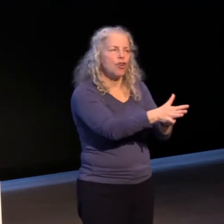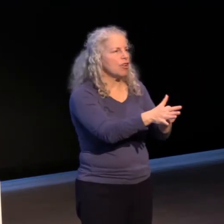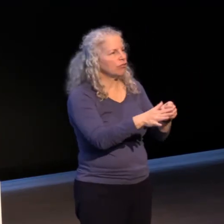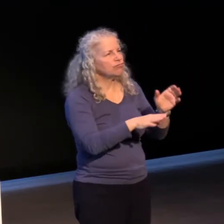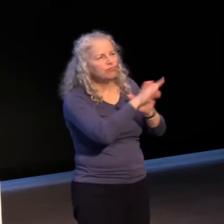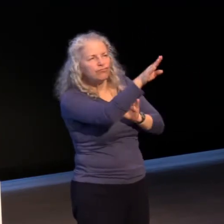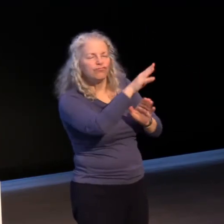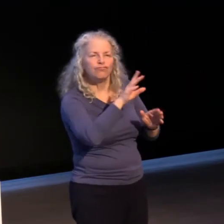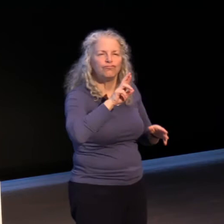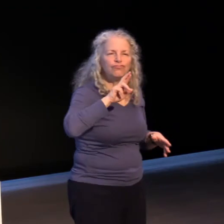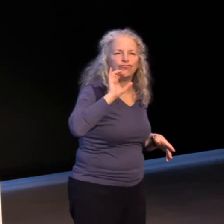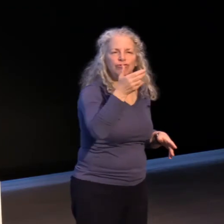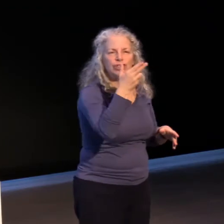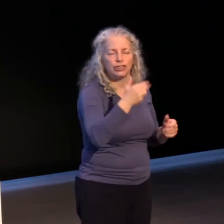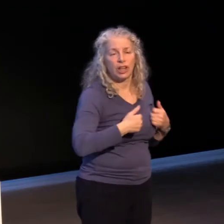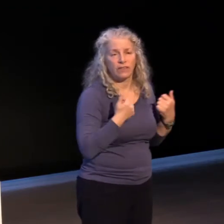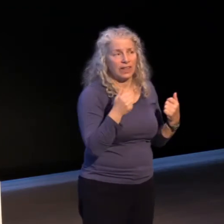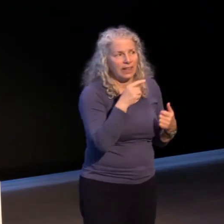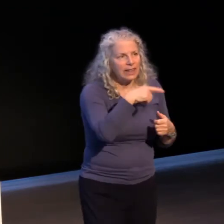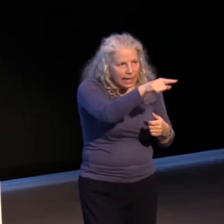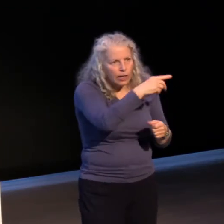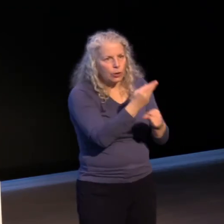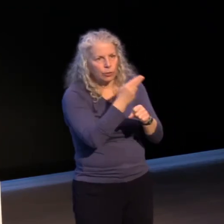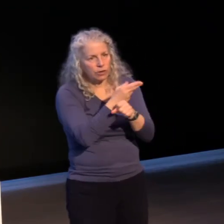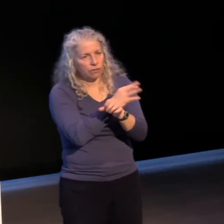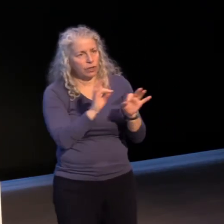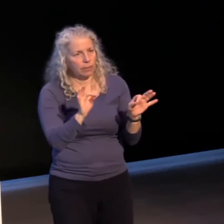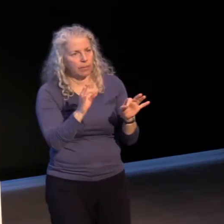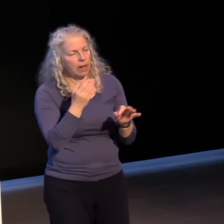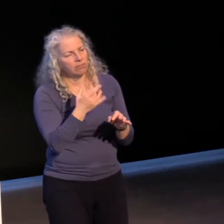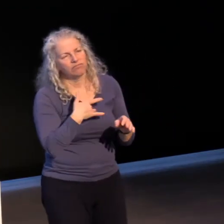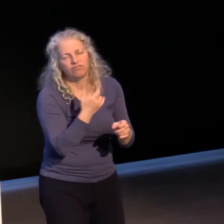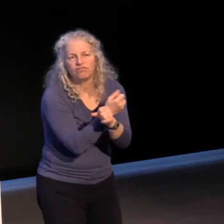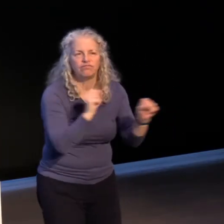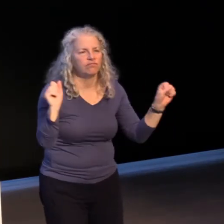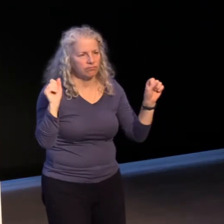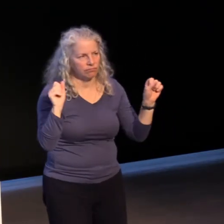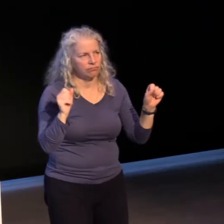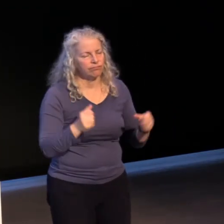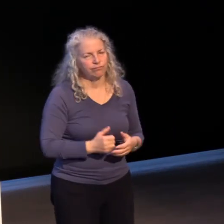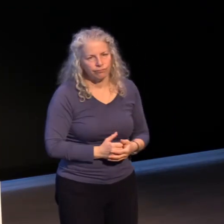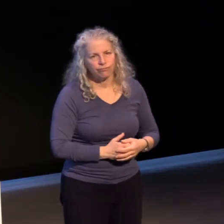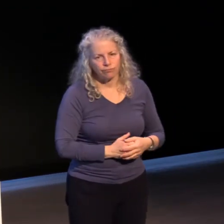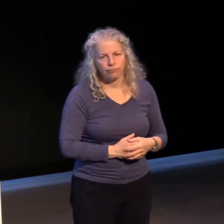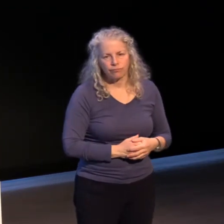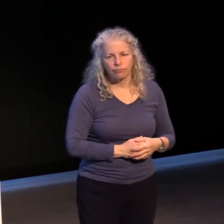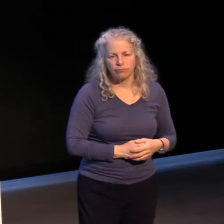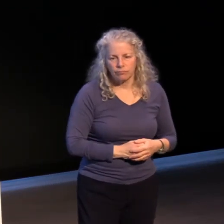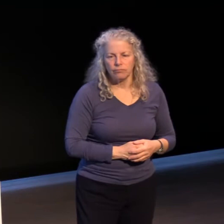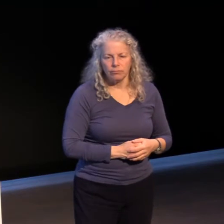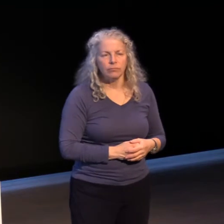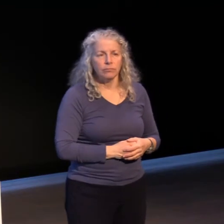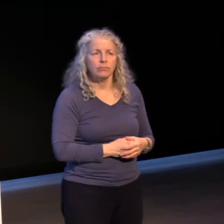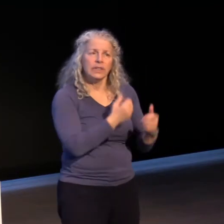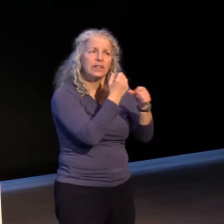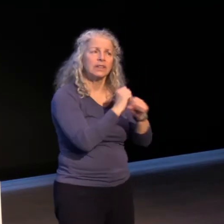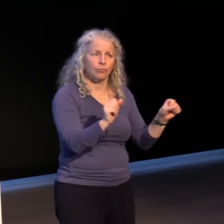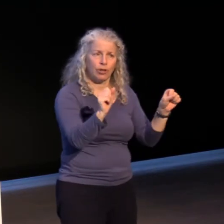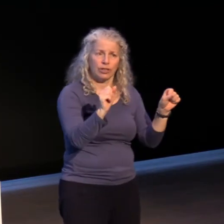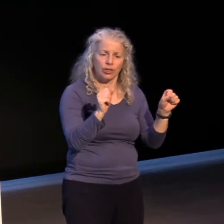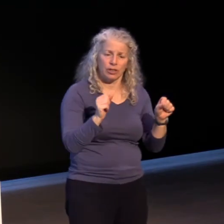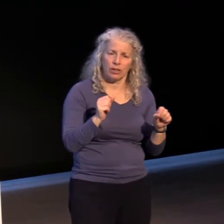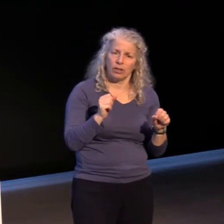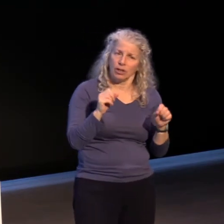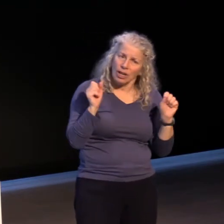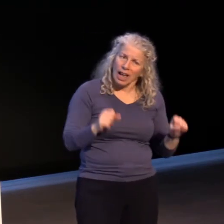to exercise their freedom and be liberated. One finds liberation through art. One